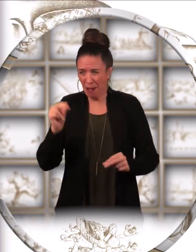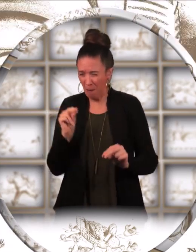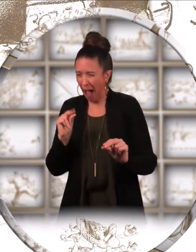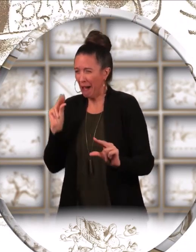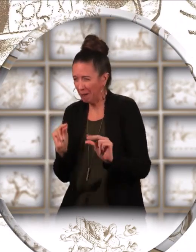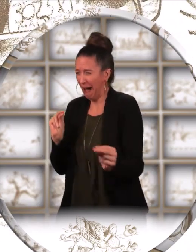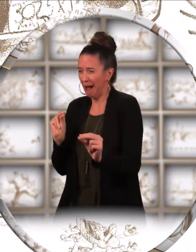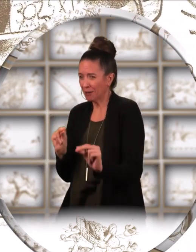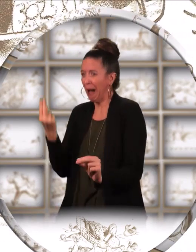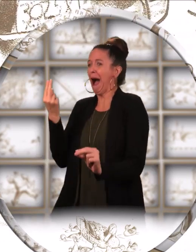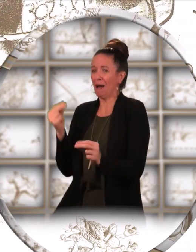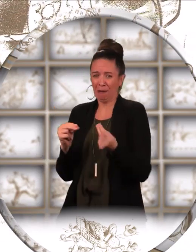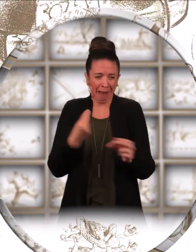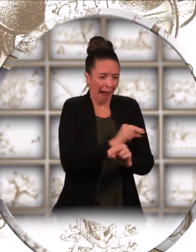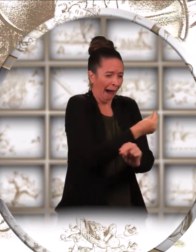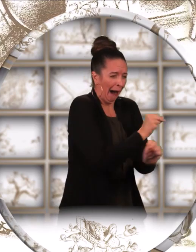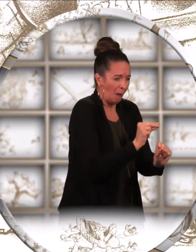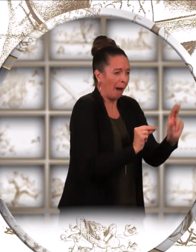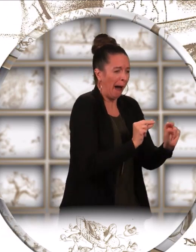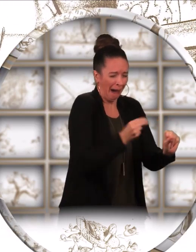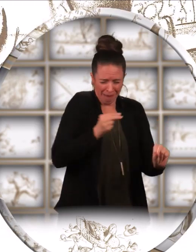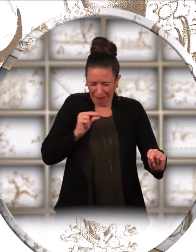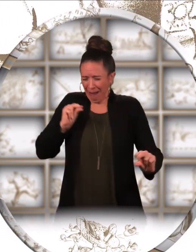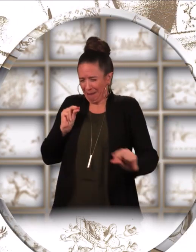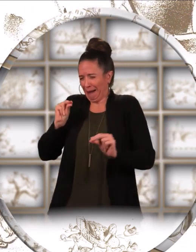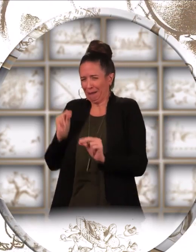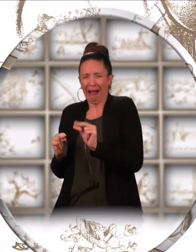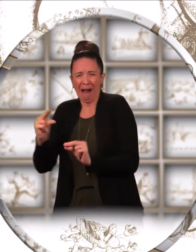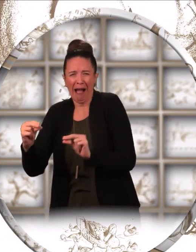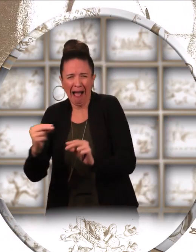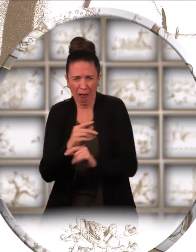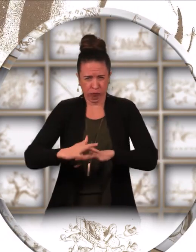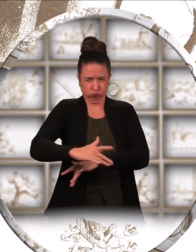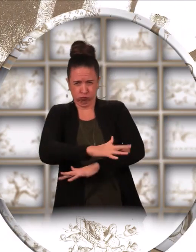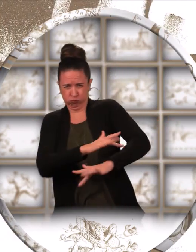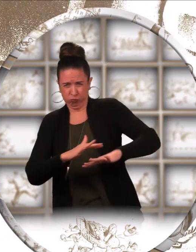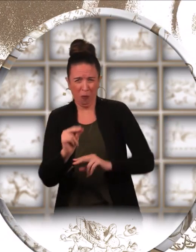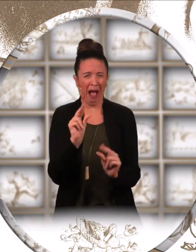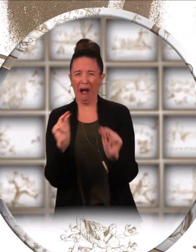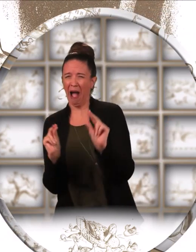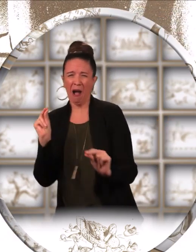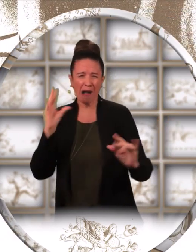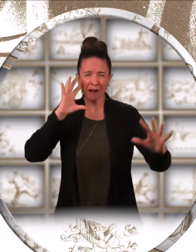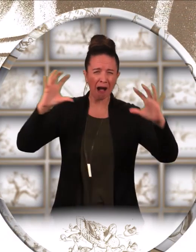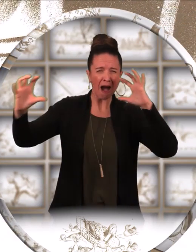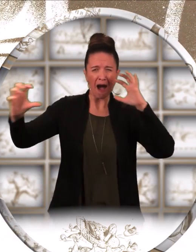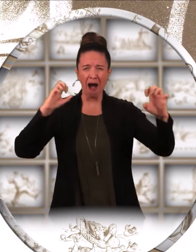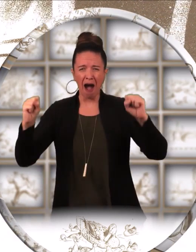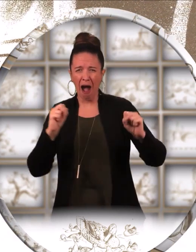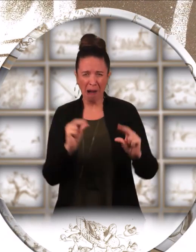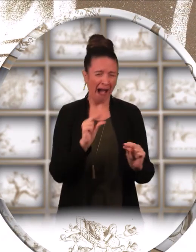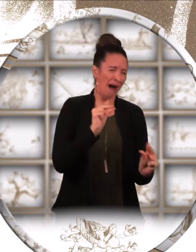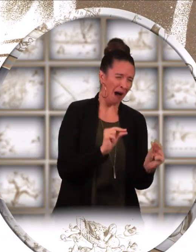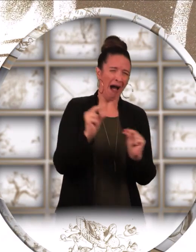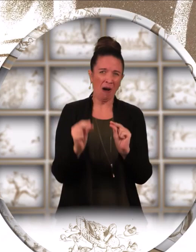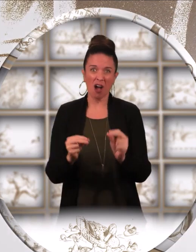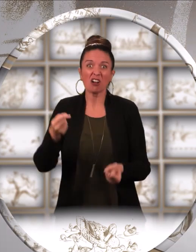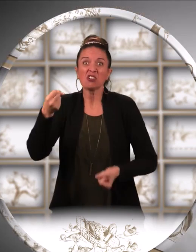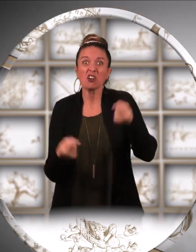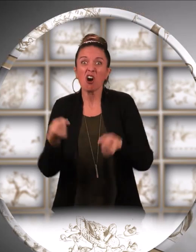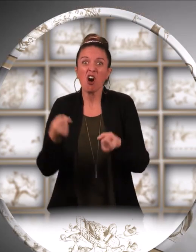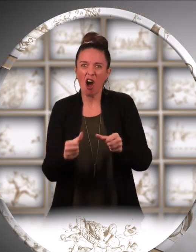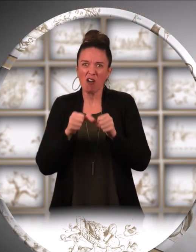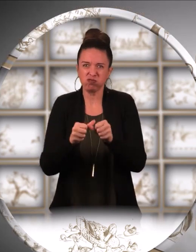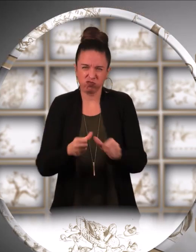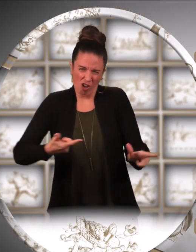Cack, Lack, Mack, Knack, Whack, Pack, and Quack, just